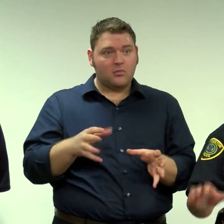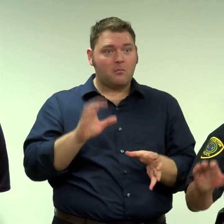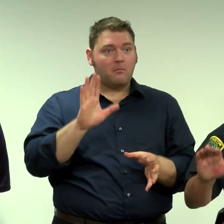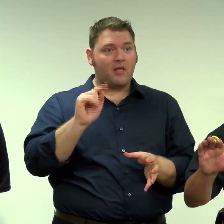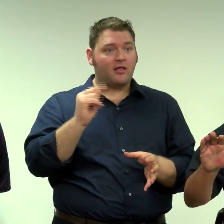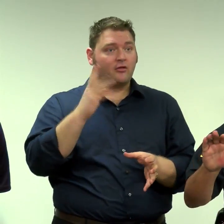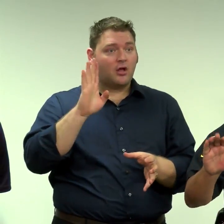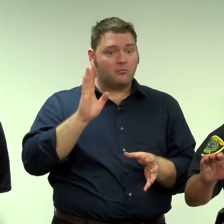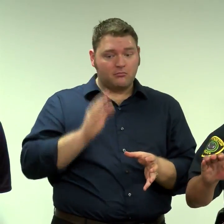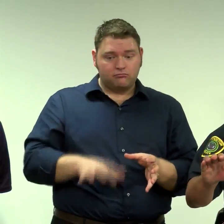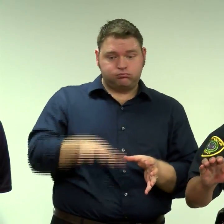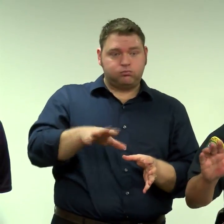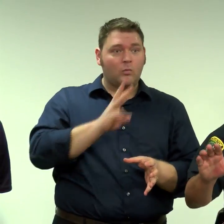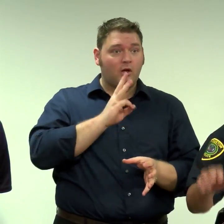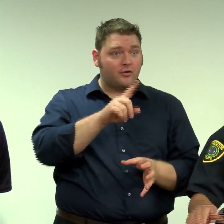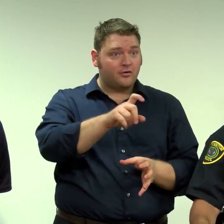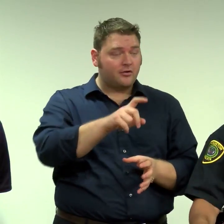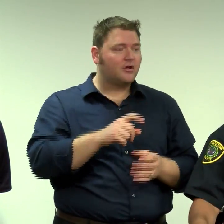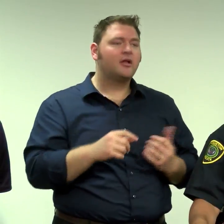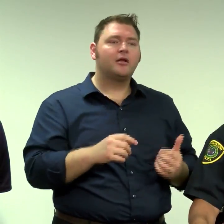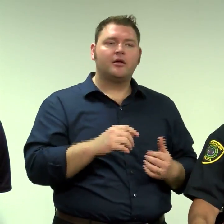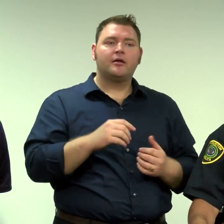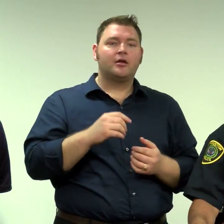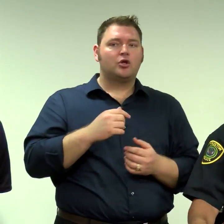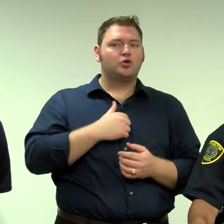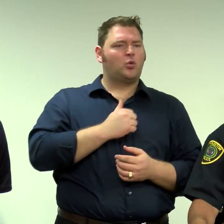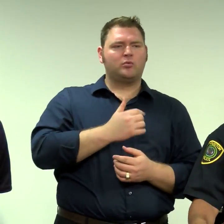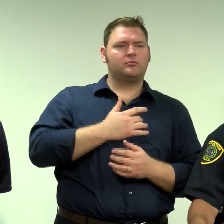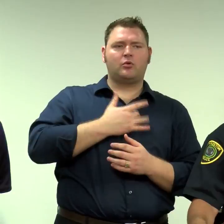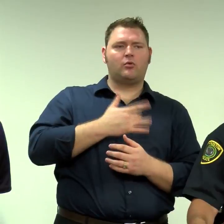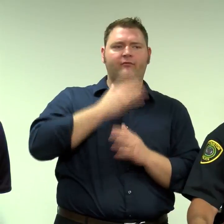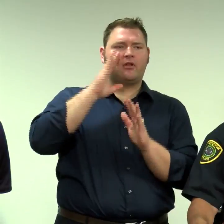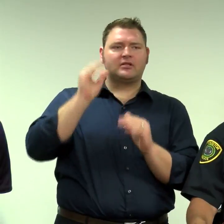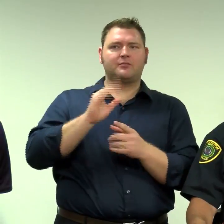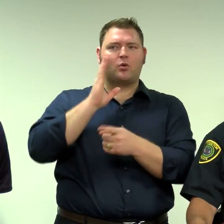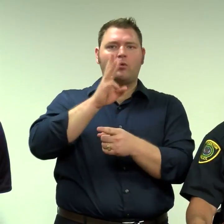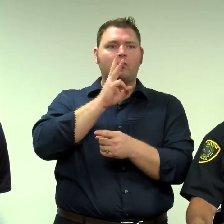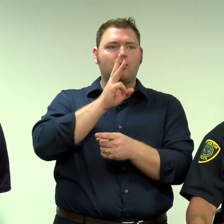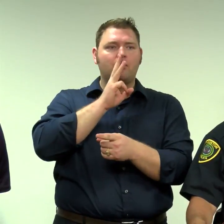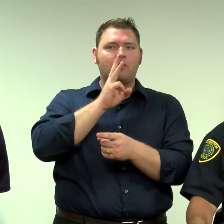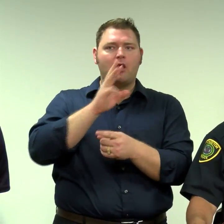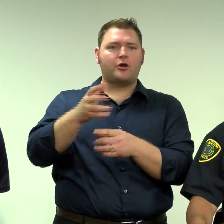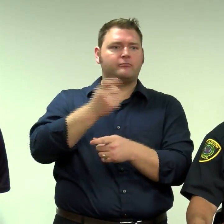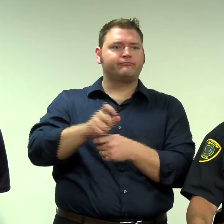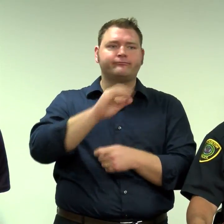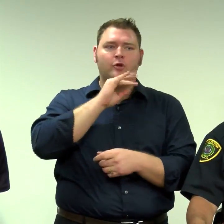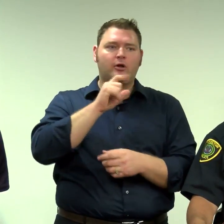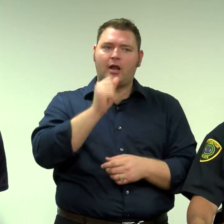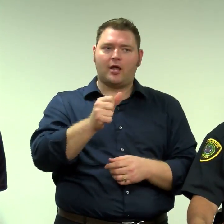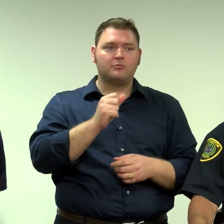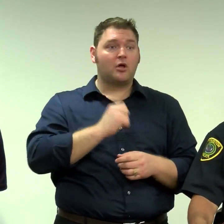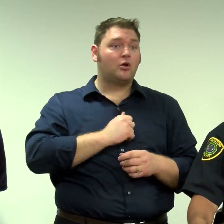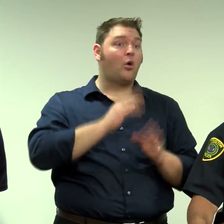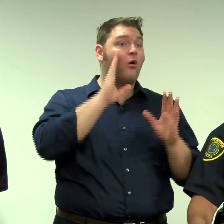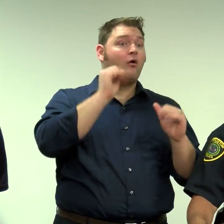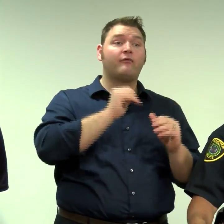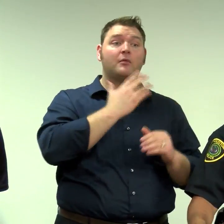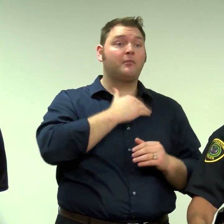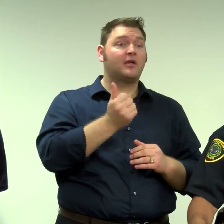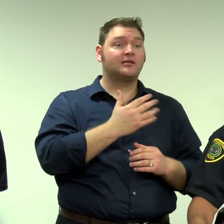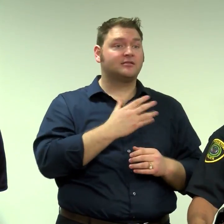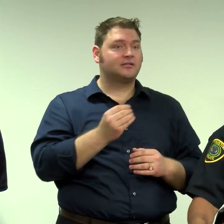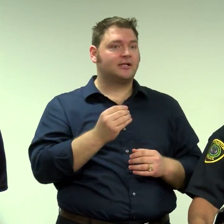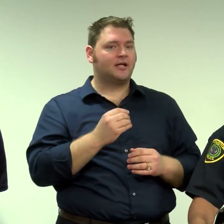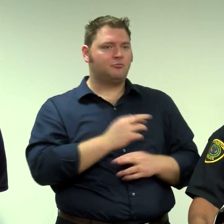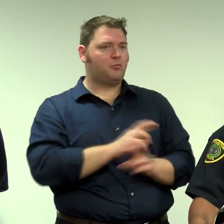always hope for the best and prepare for any disruptions. That's all that is. Chief, any implementation of curfews at this point? Not at this